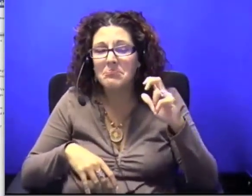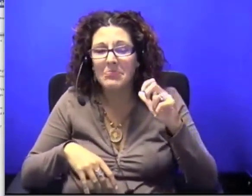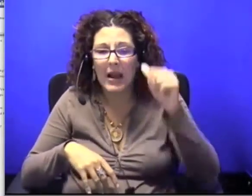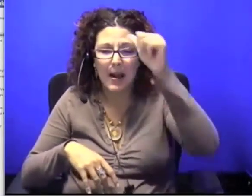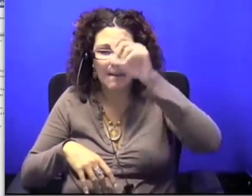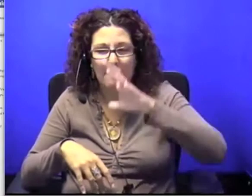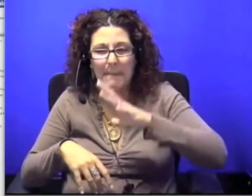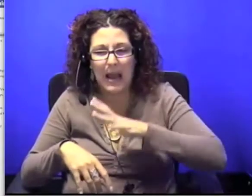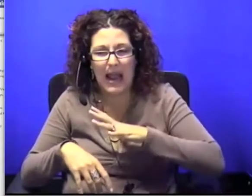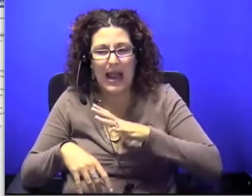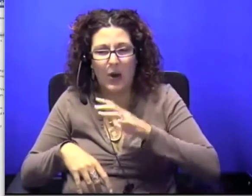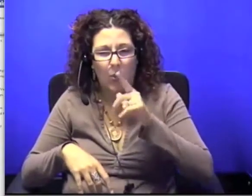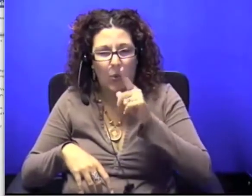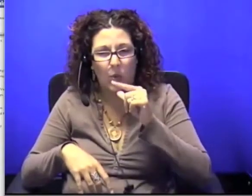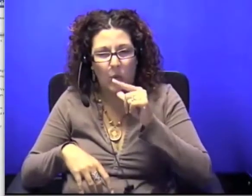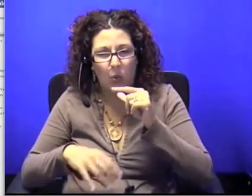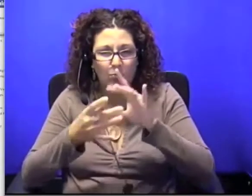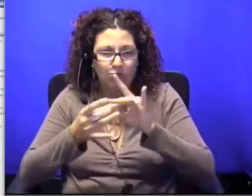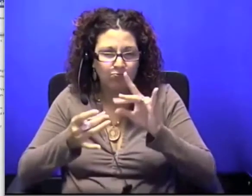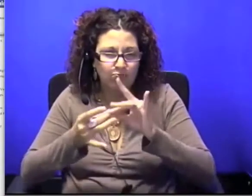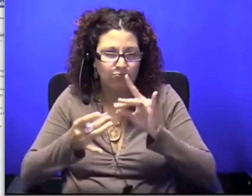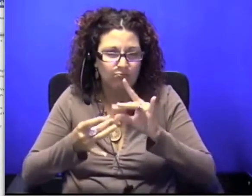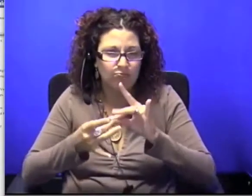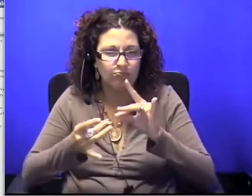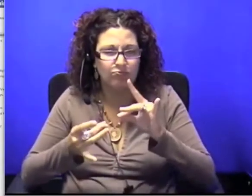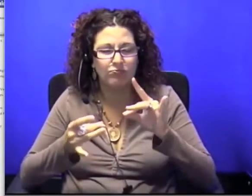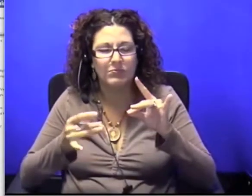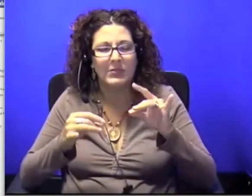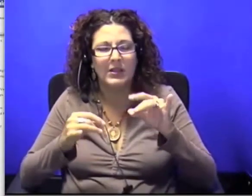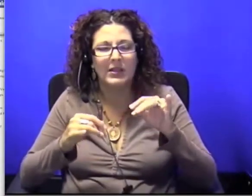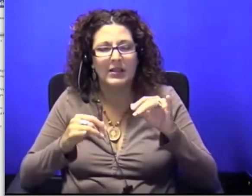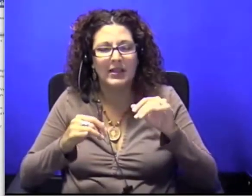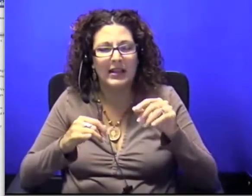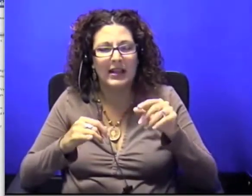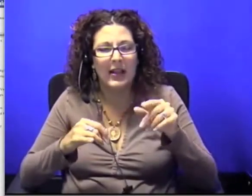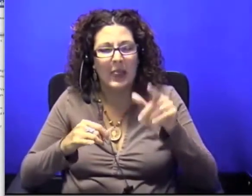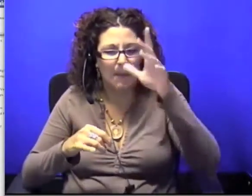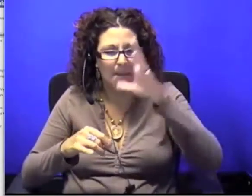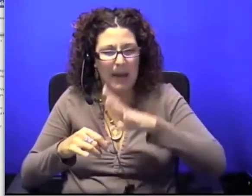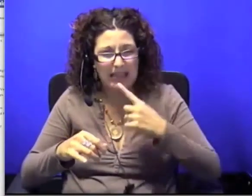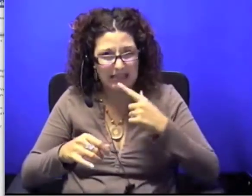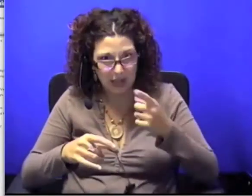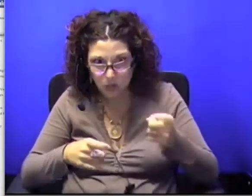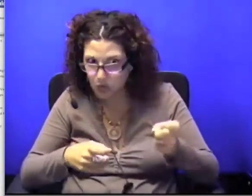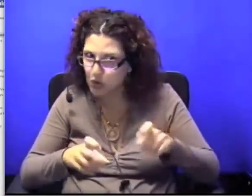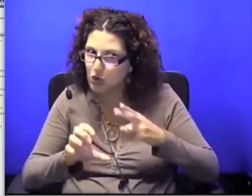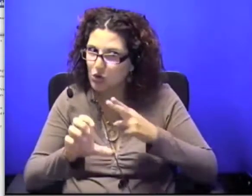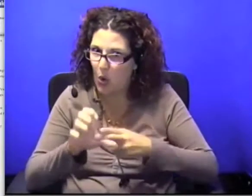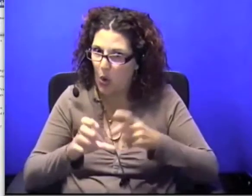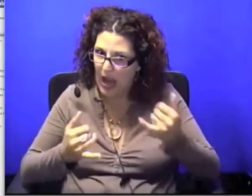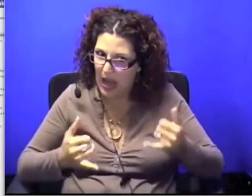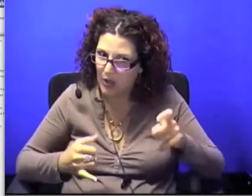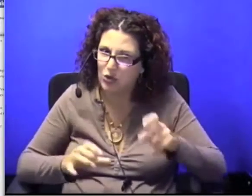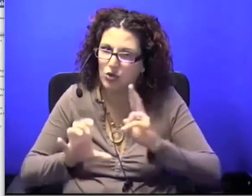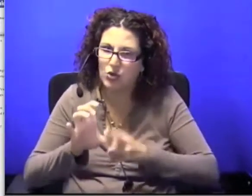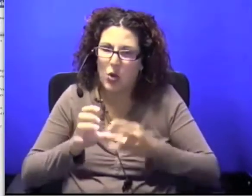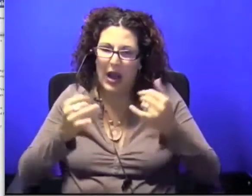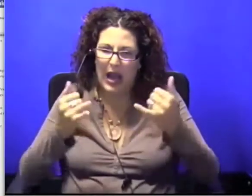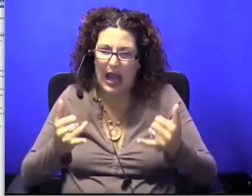a gentleman who had introduced that company to me, showed me a video, and that was it. And he was asking me to join. And I